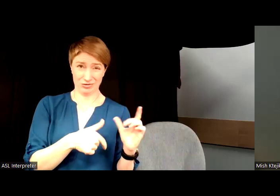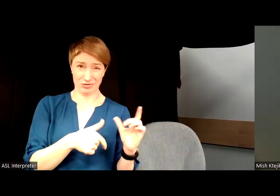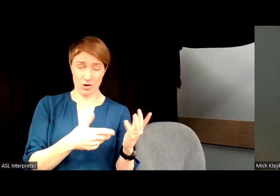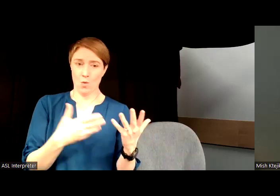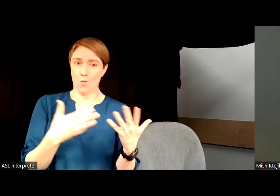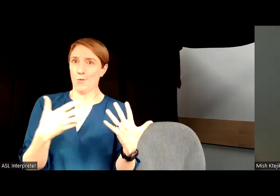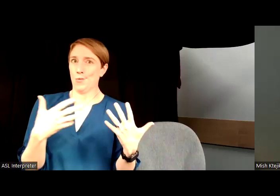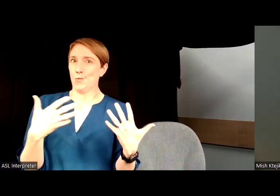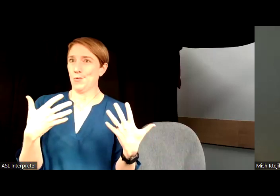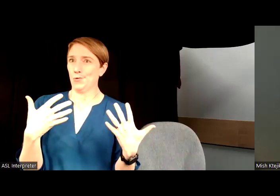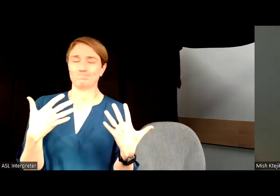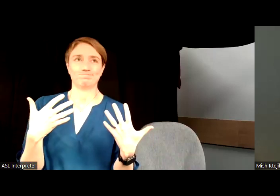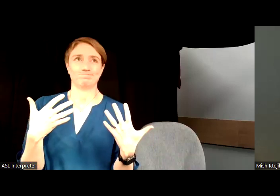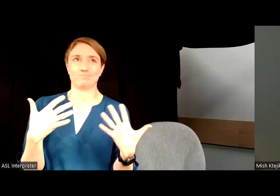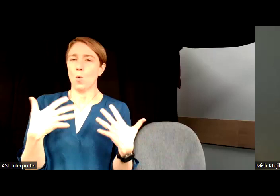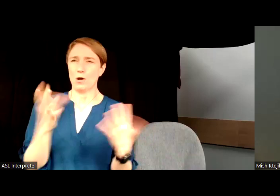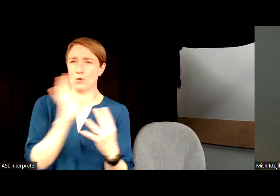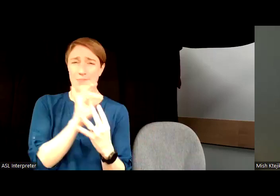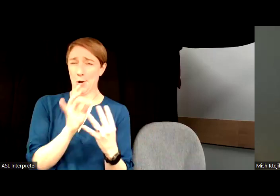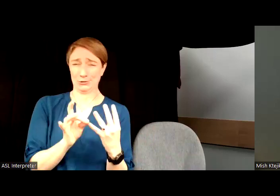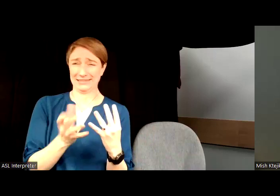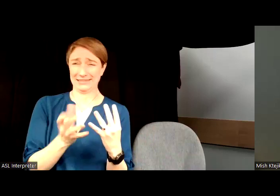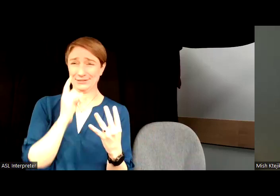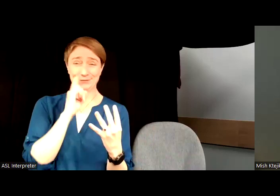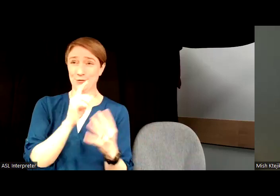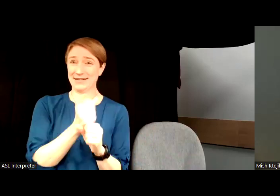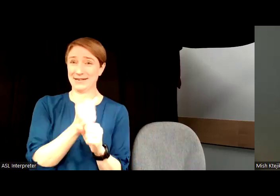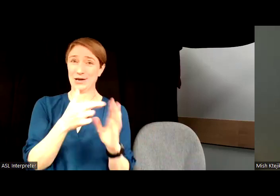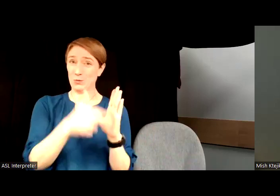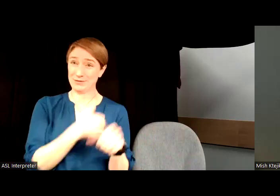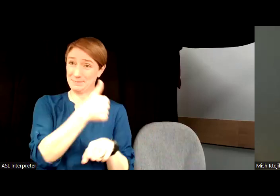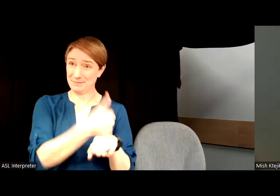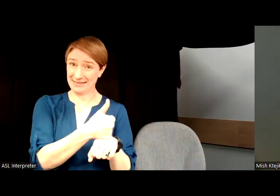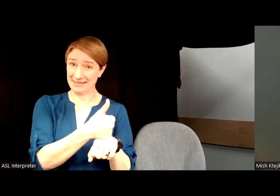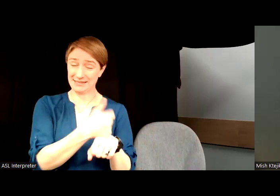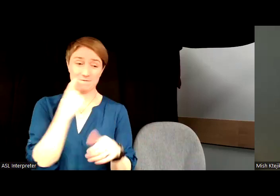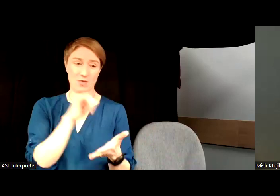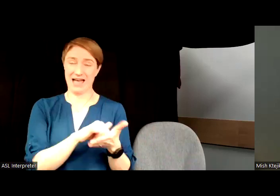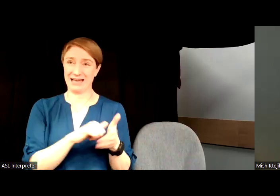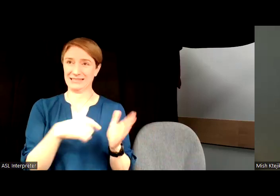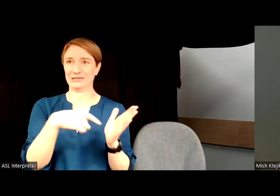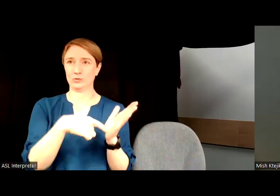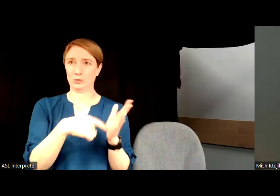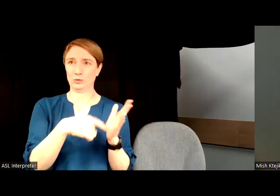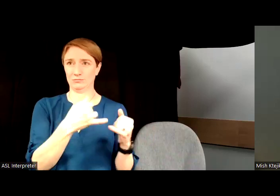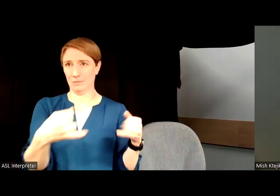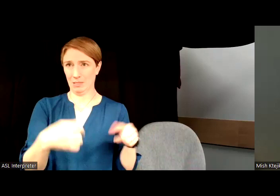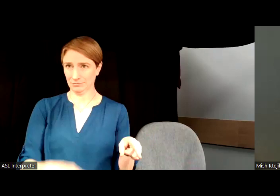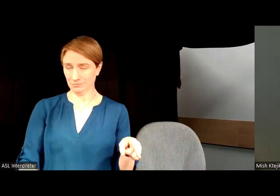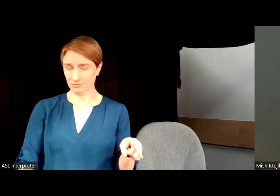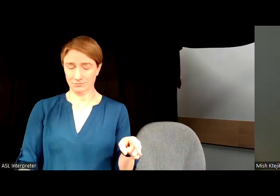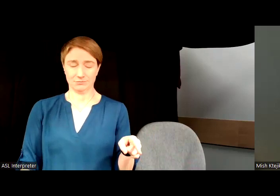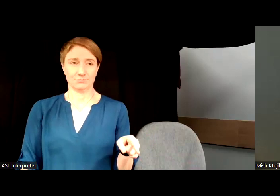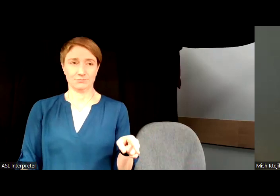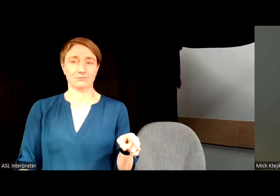what are the options for getting rules in place at that time? And so